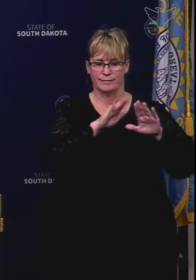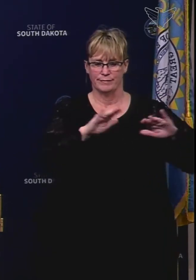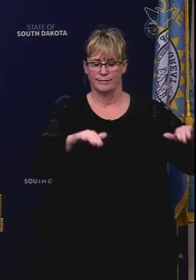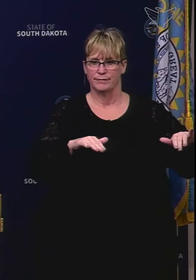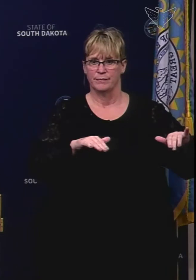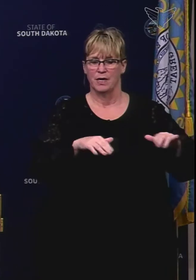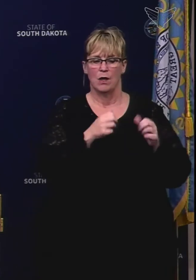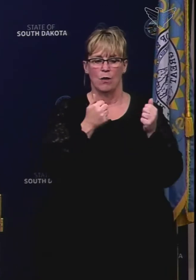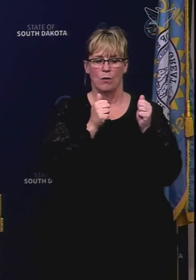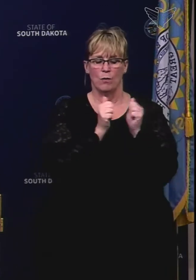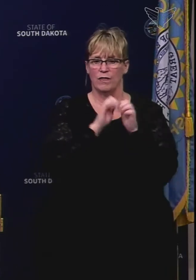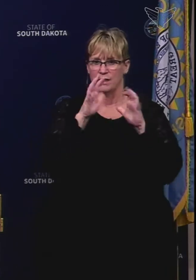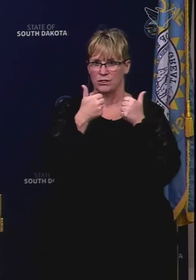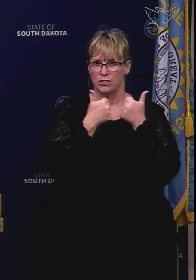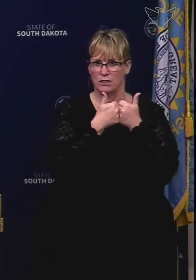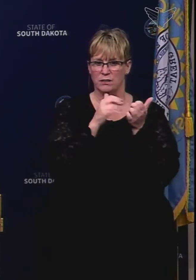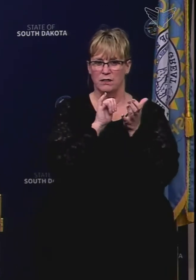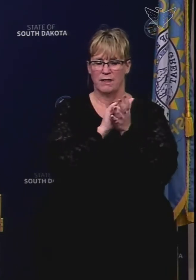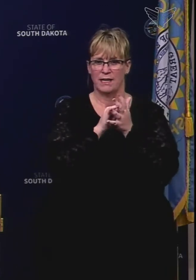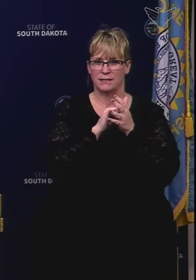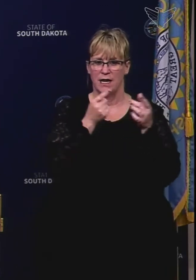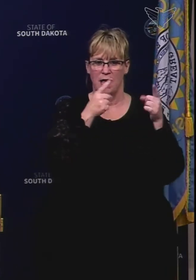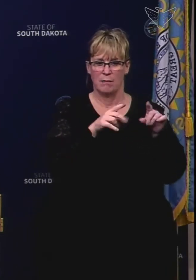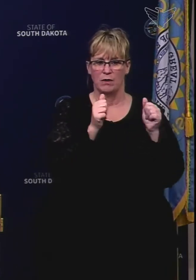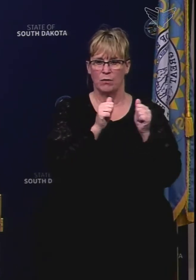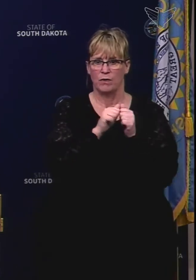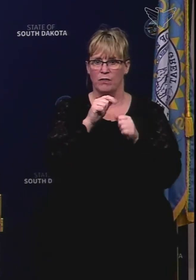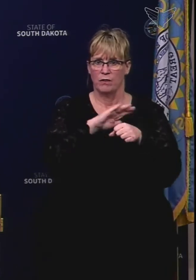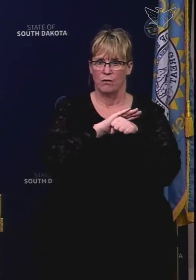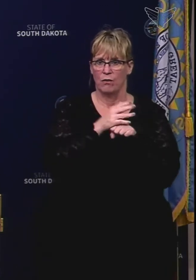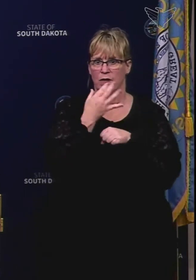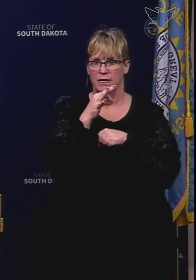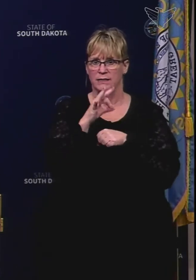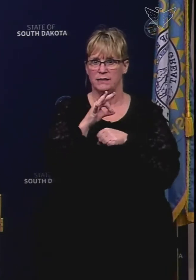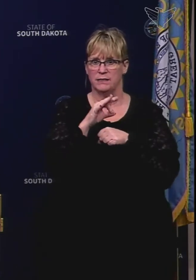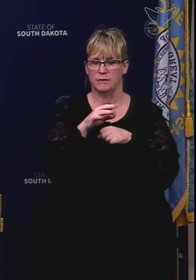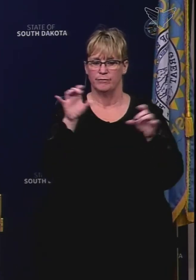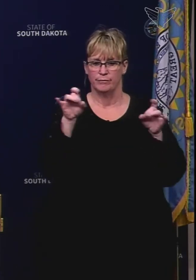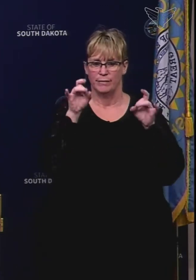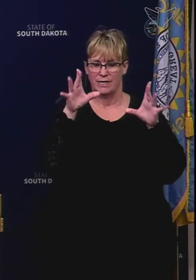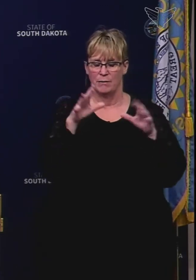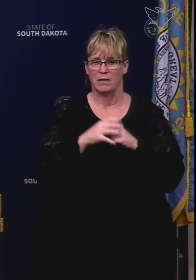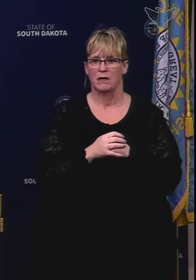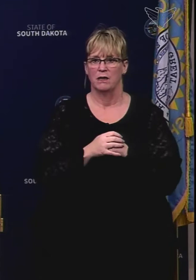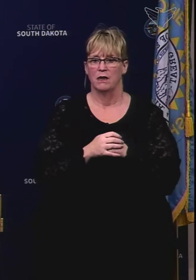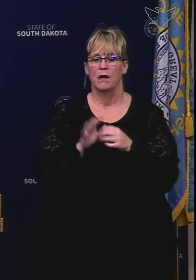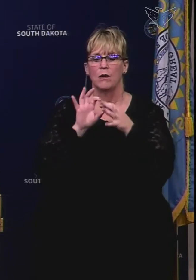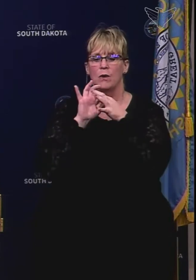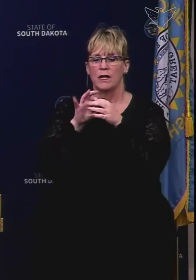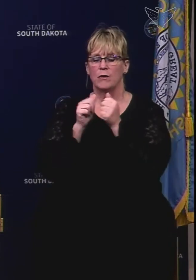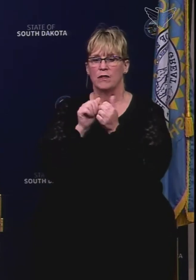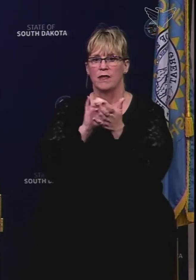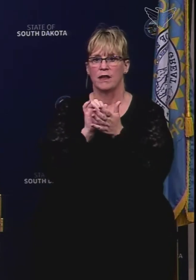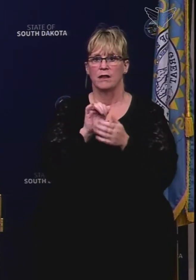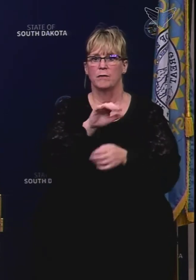the challenges that are created by the coronavirus pandemic. And information related to that will be added to